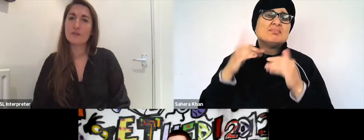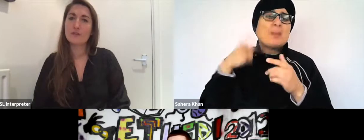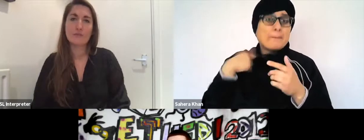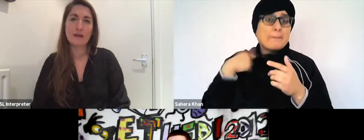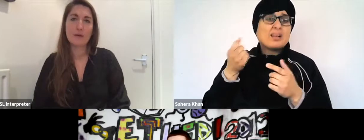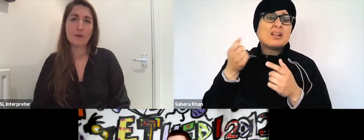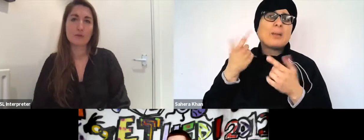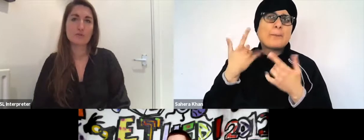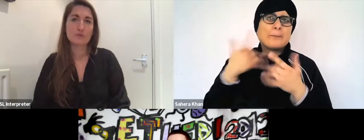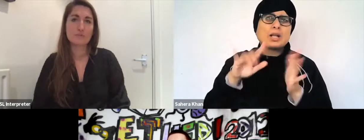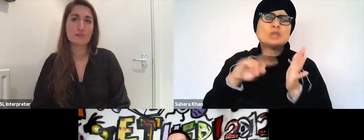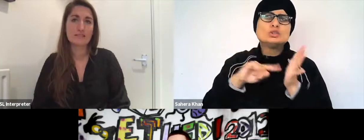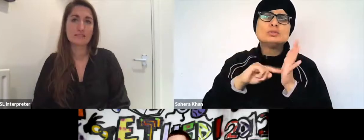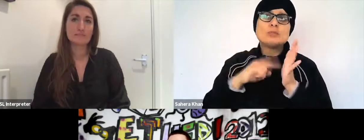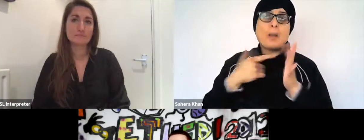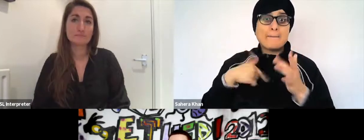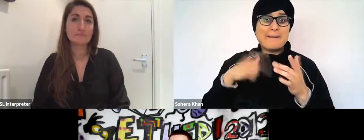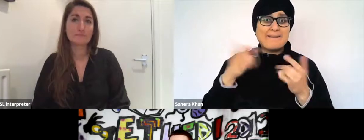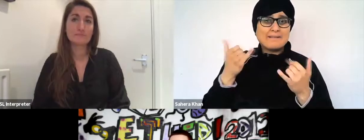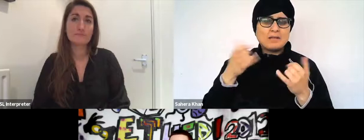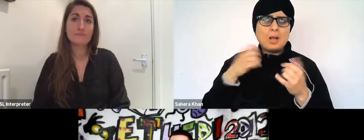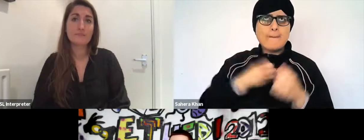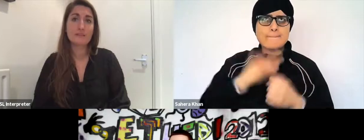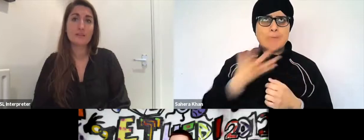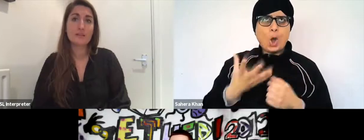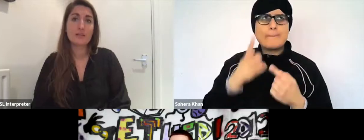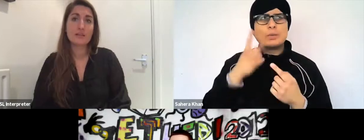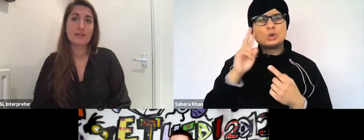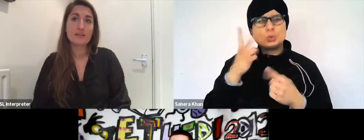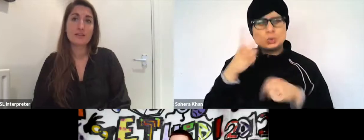feel that from there my poetry was building.